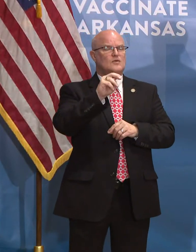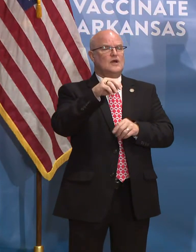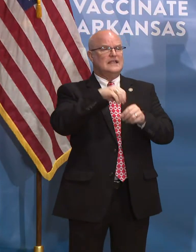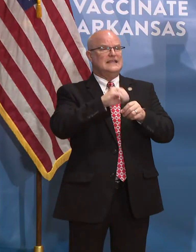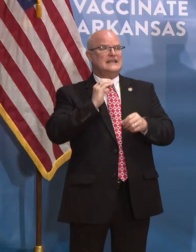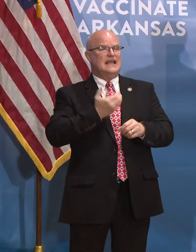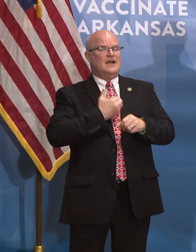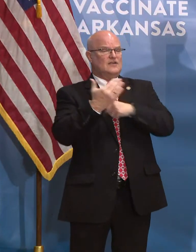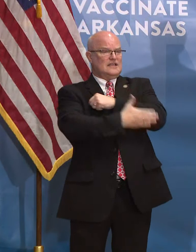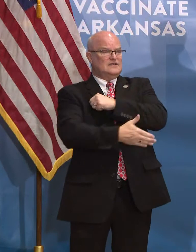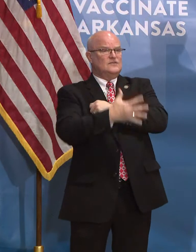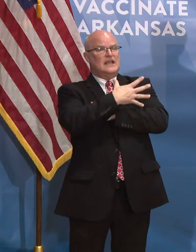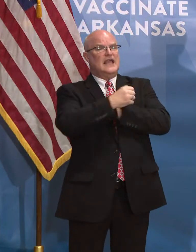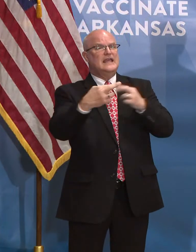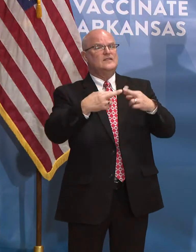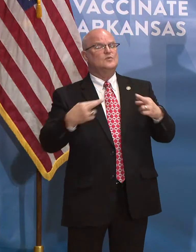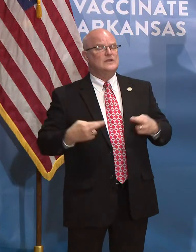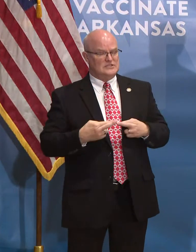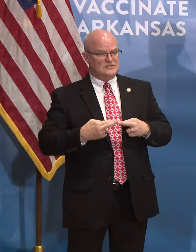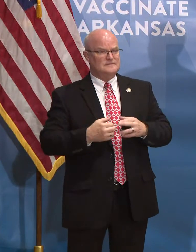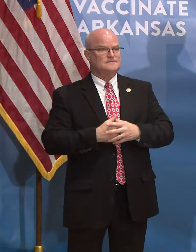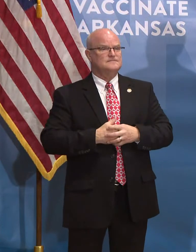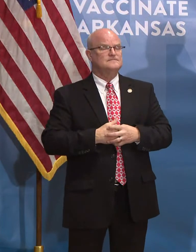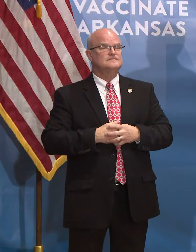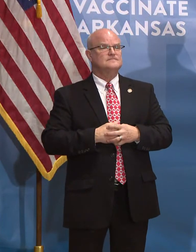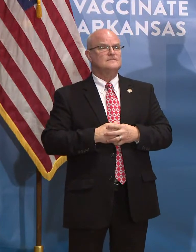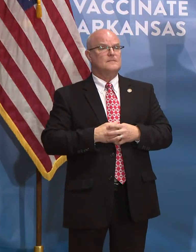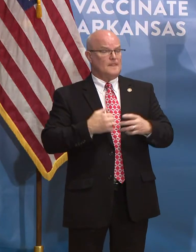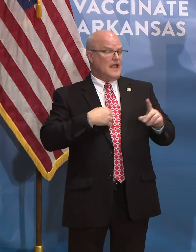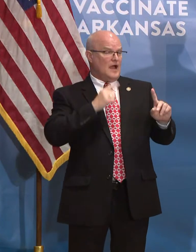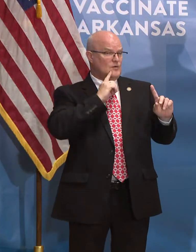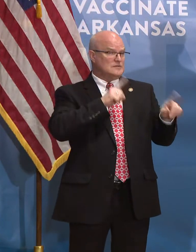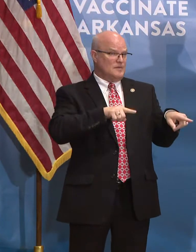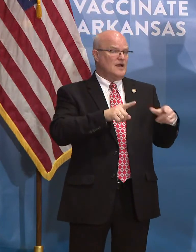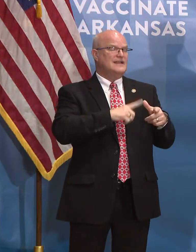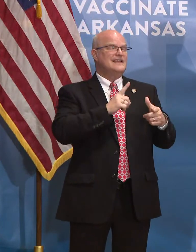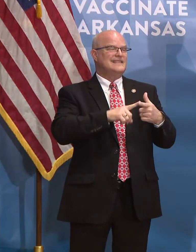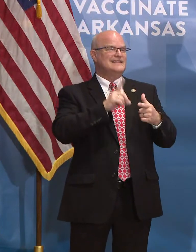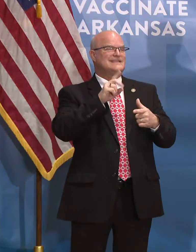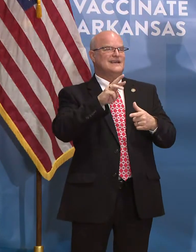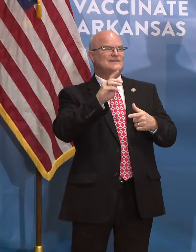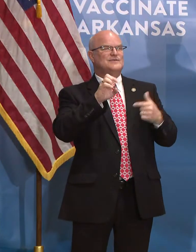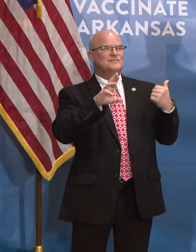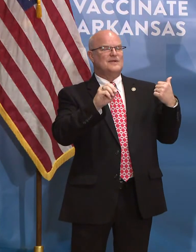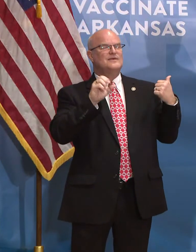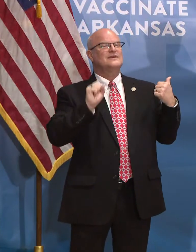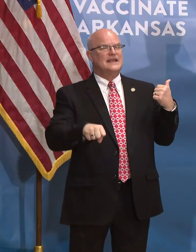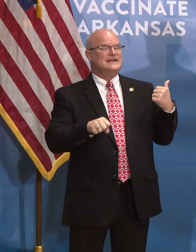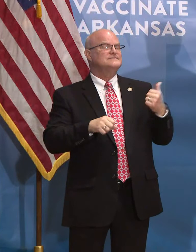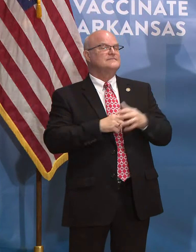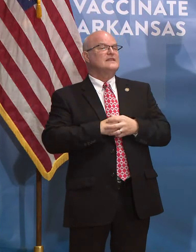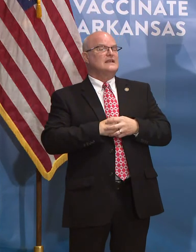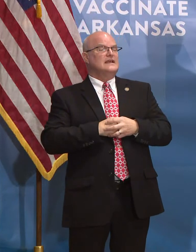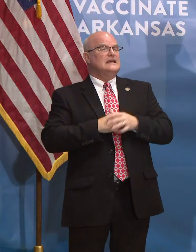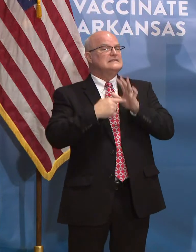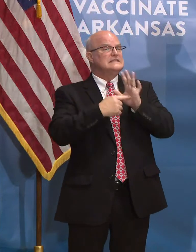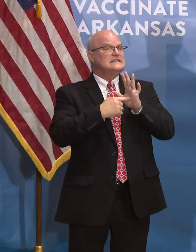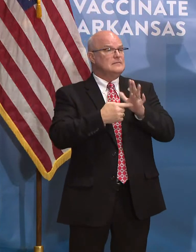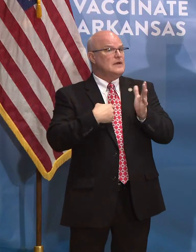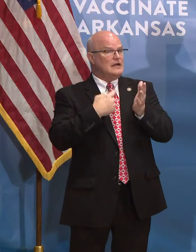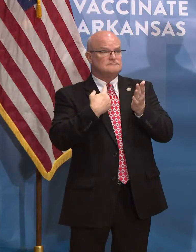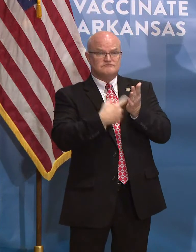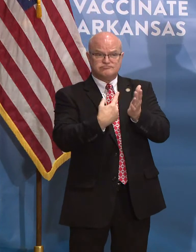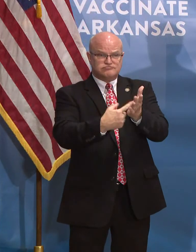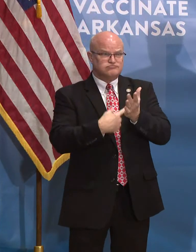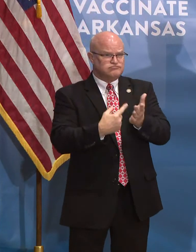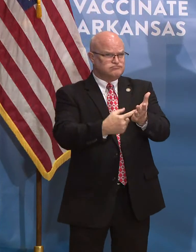region. Well, I'll respond and Dr. Romero can, but it's an example of, I talked about